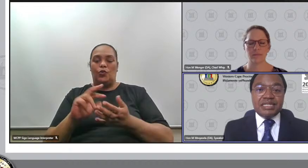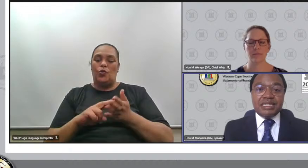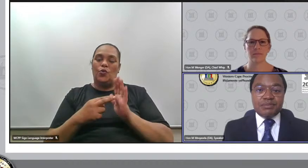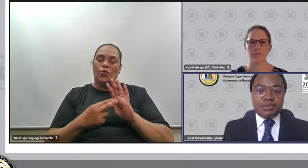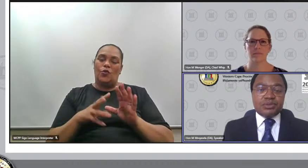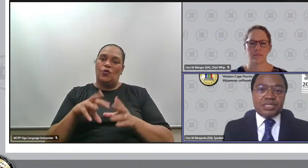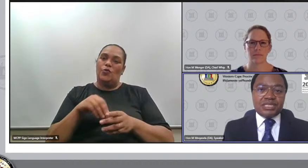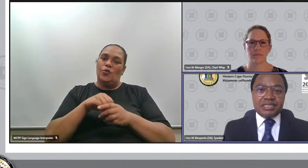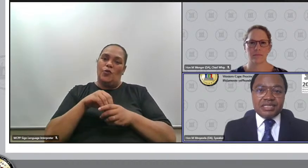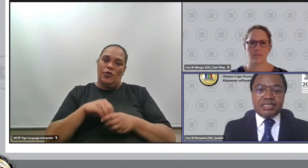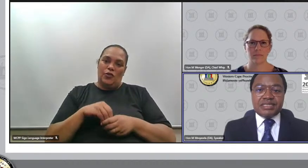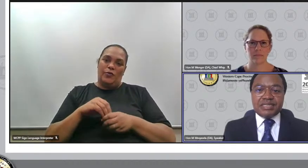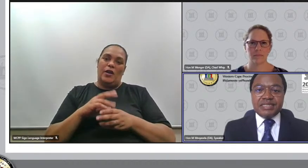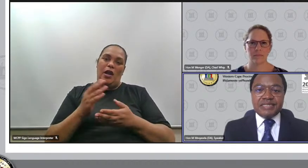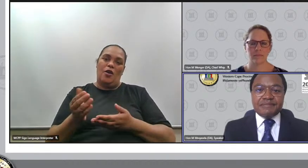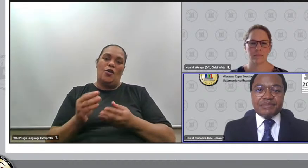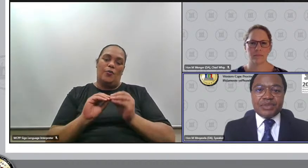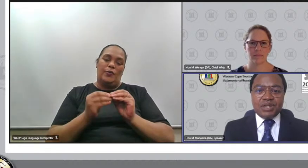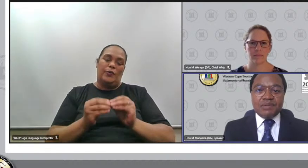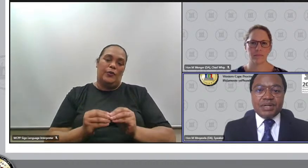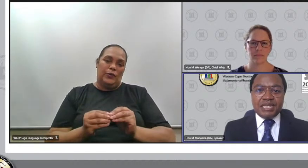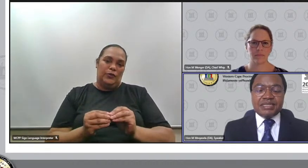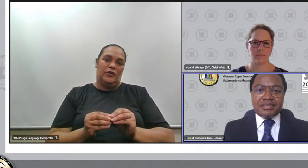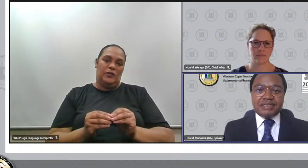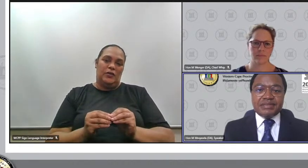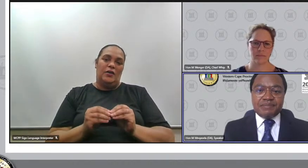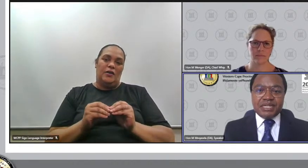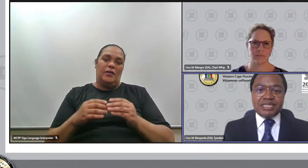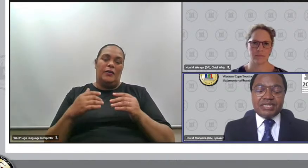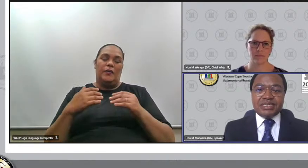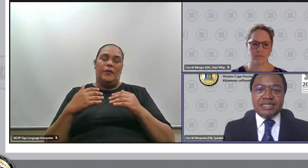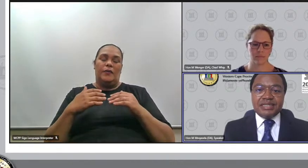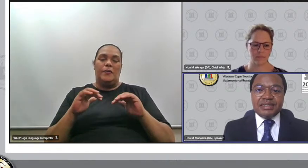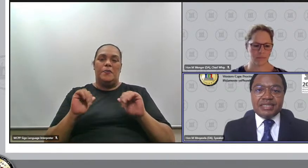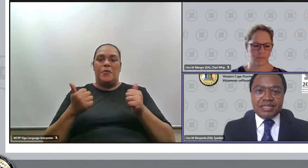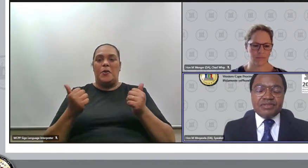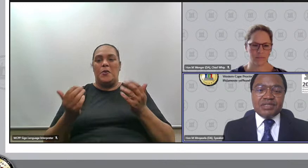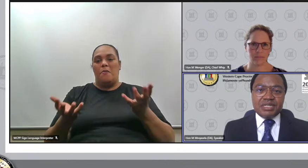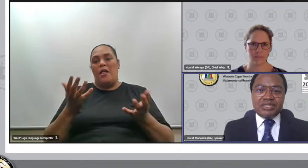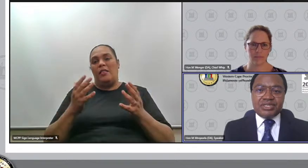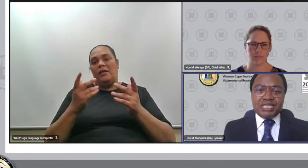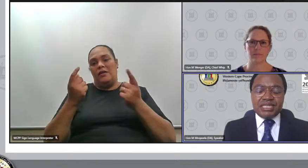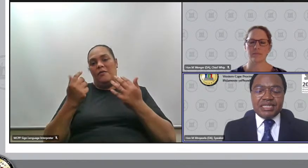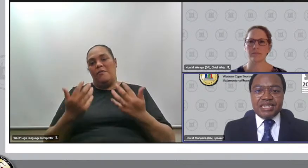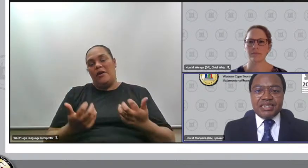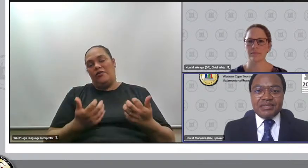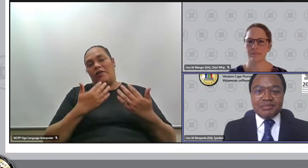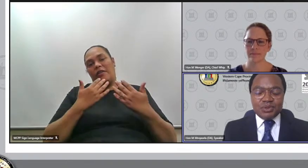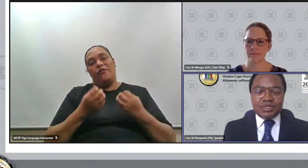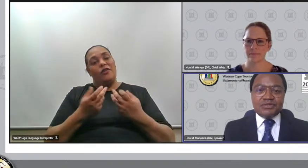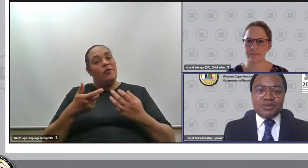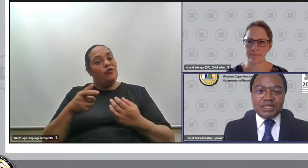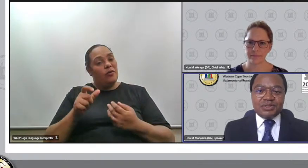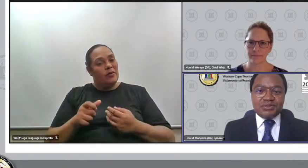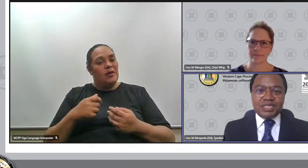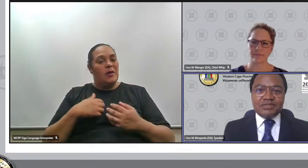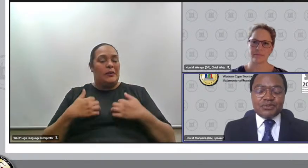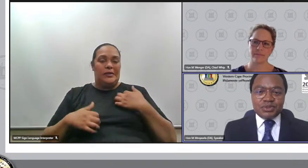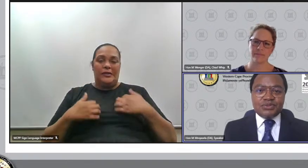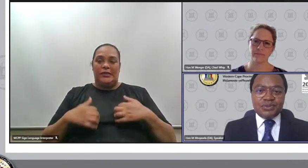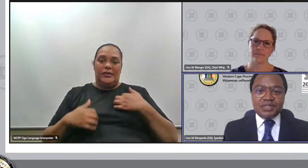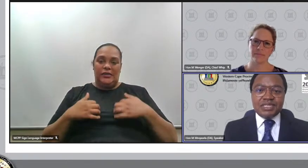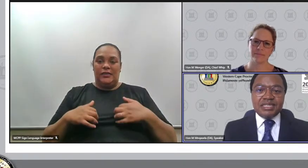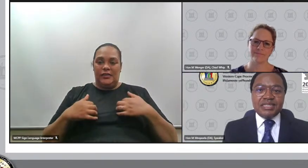contribute in producing this well-balanced budget. Thank you very much, Chair, and I'm looking forward to